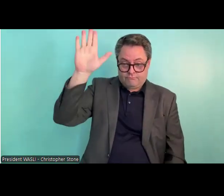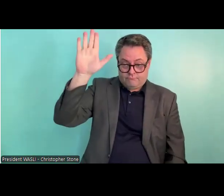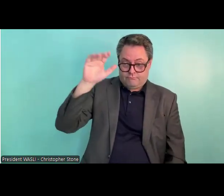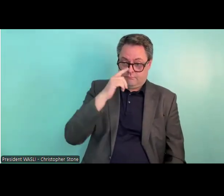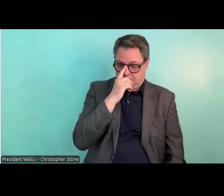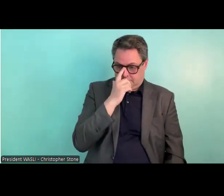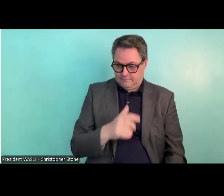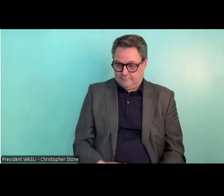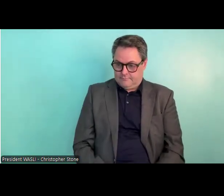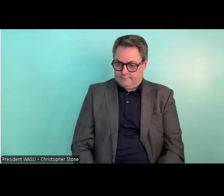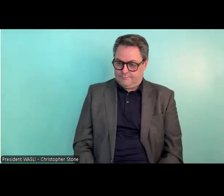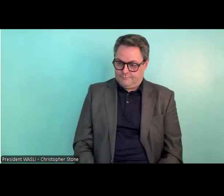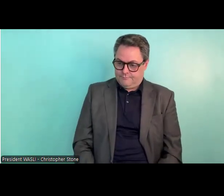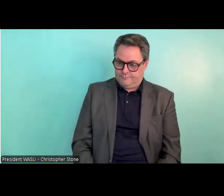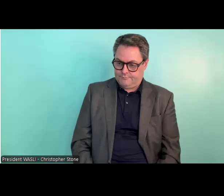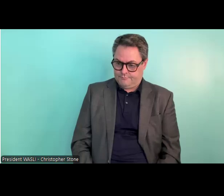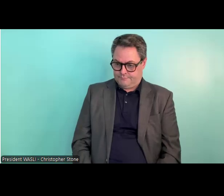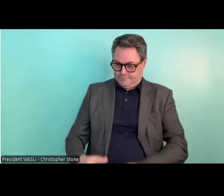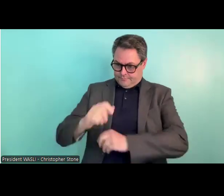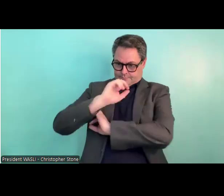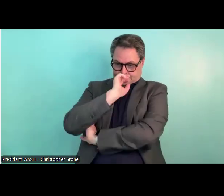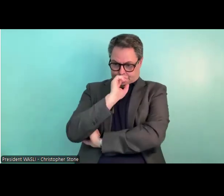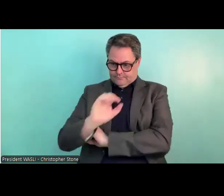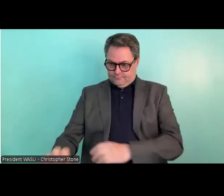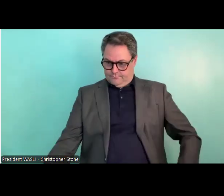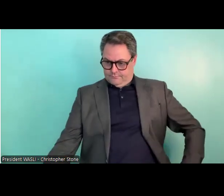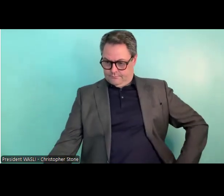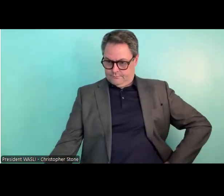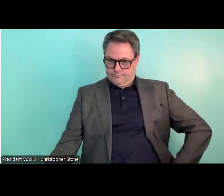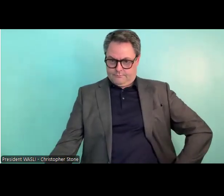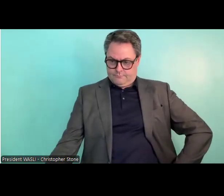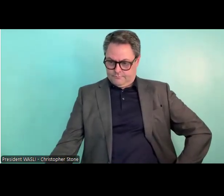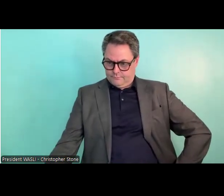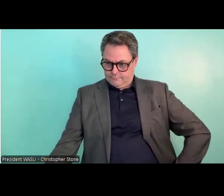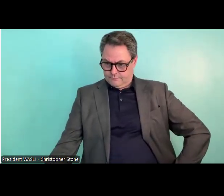it would be good if all voting members can raise their hands if possible. Yeah.